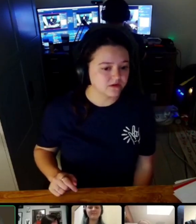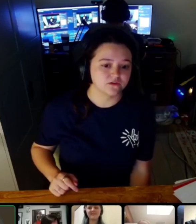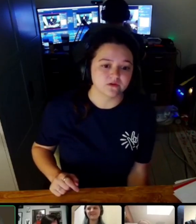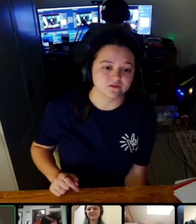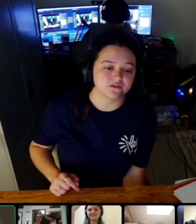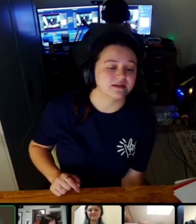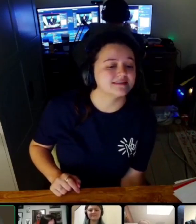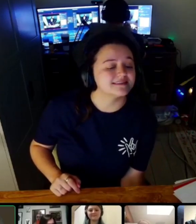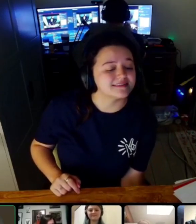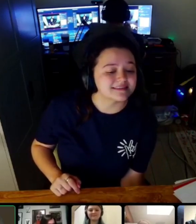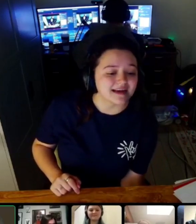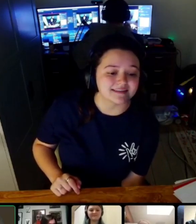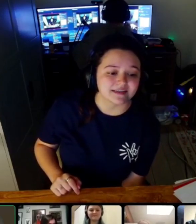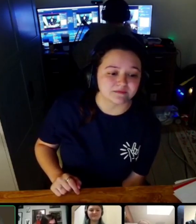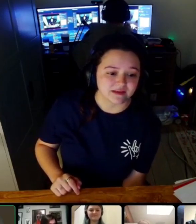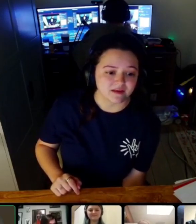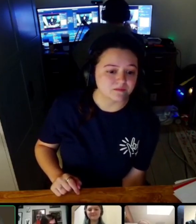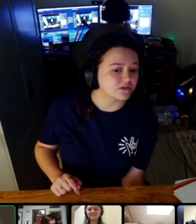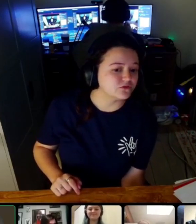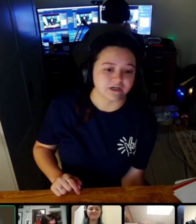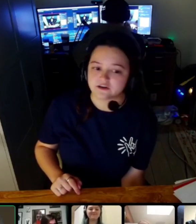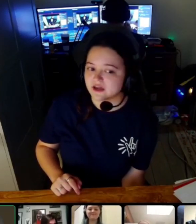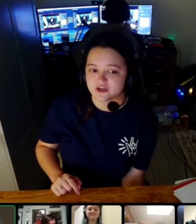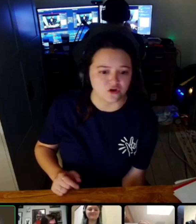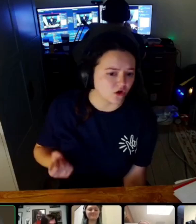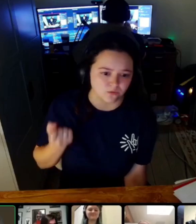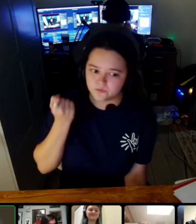don't understand, is the exact same thing, but you shake your head no.